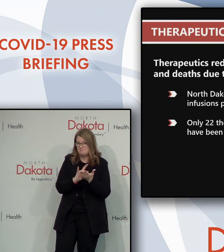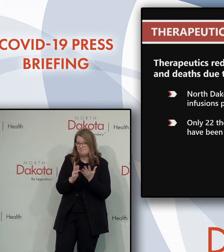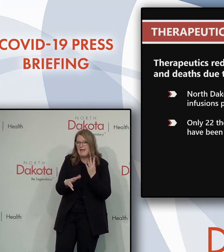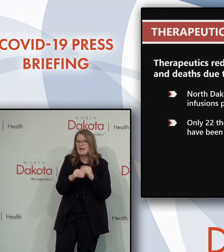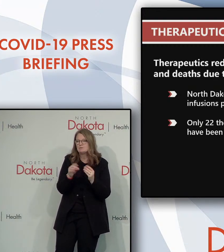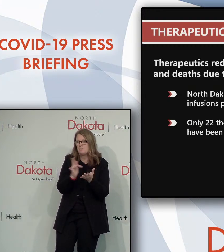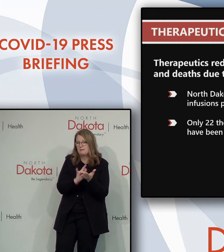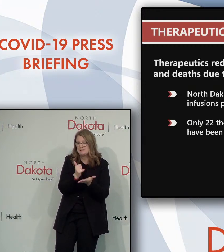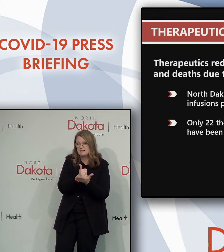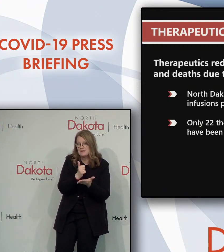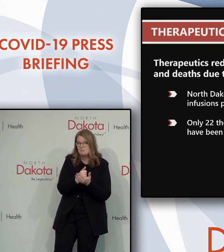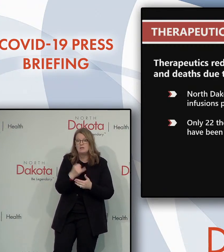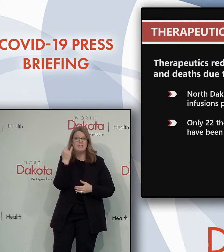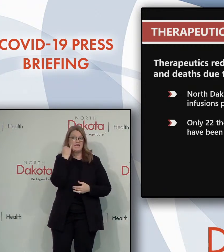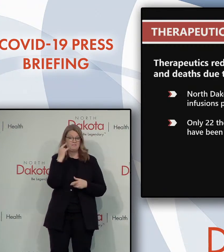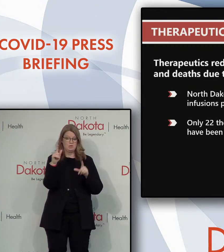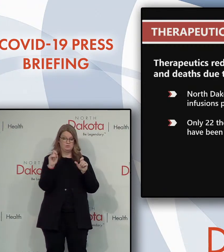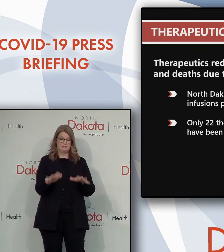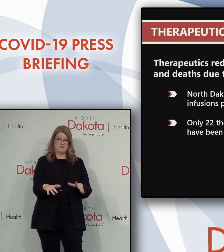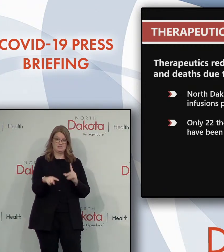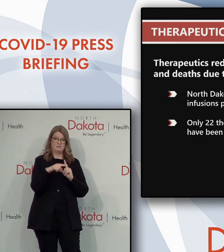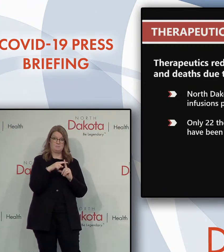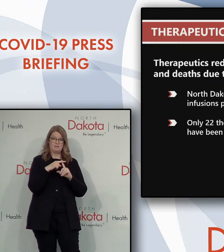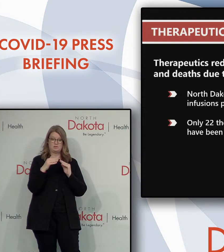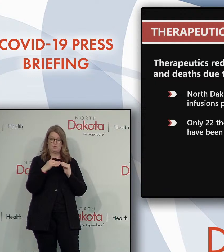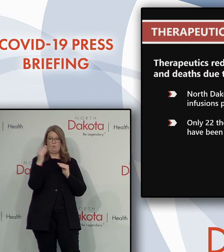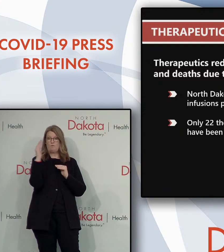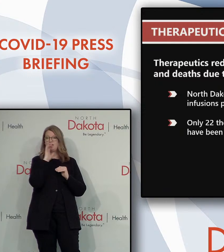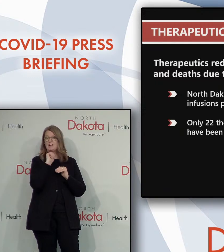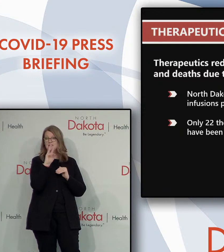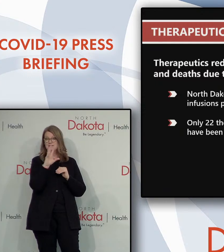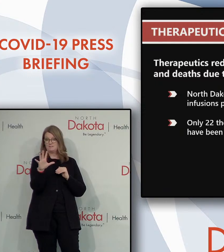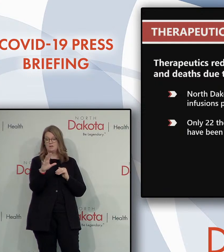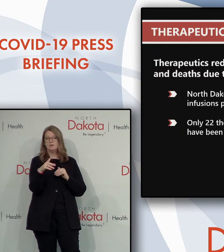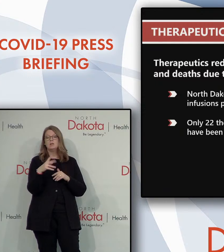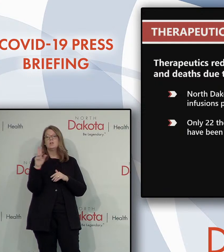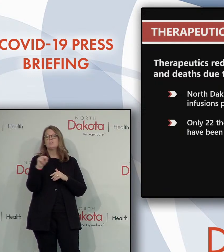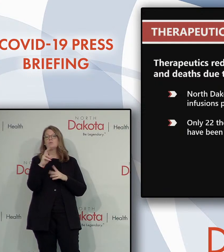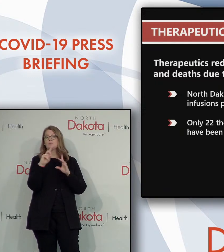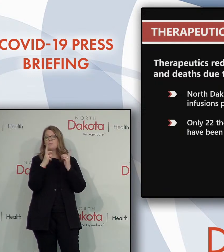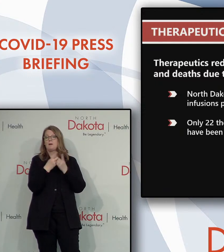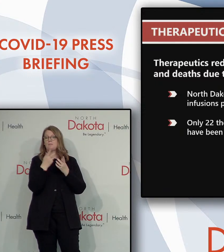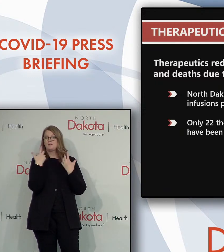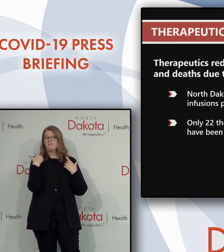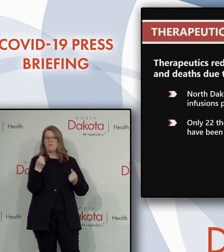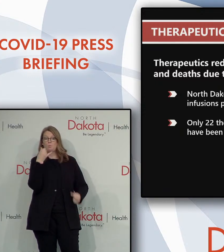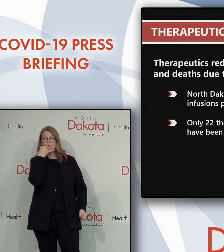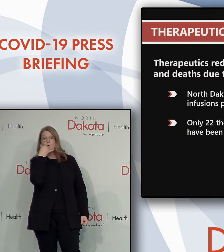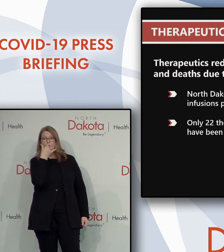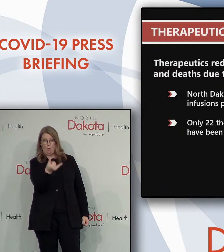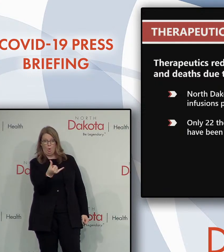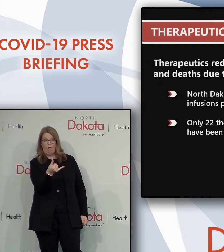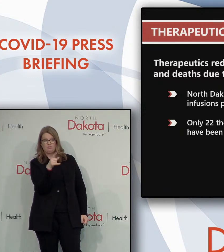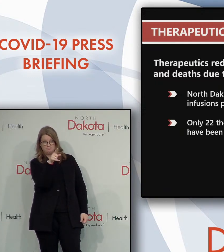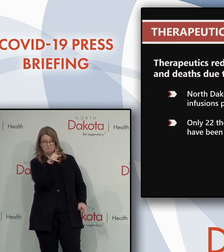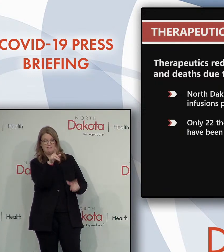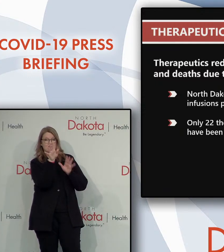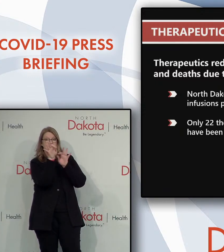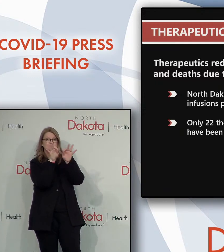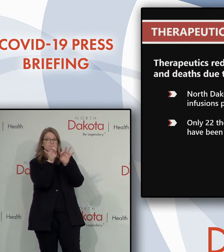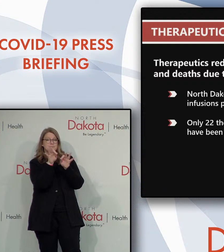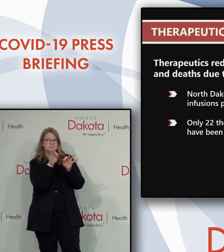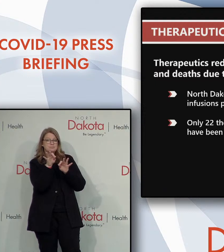North Dakota is, if you test positive and you're over age 65, you'll get a call from the North Dakota Department of Health sharing with you